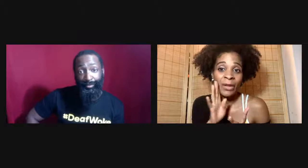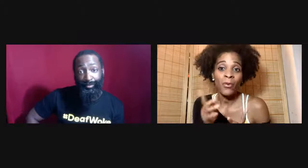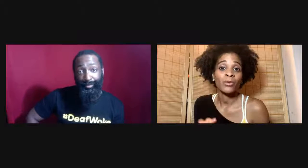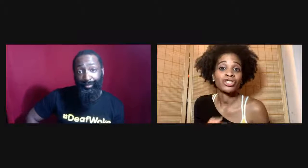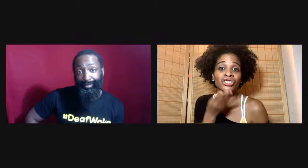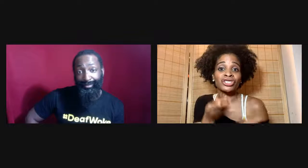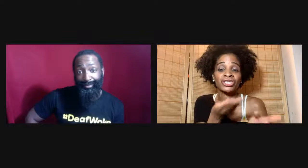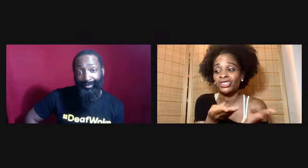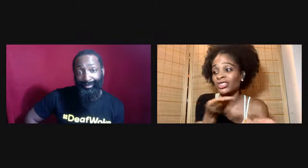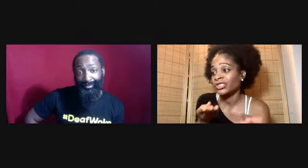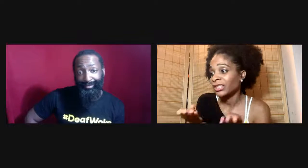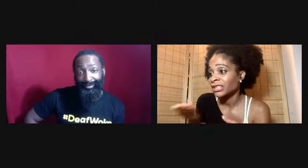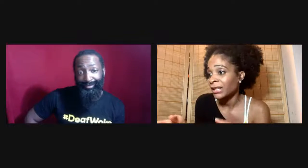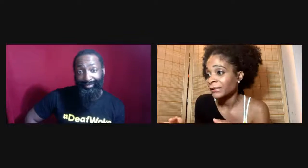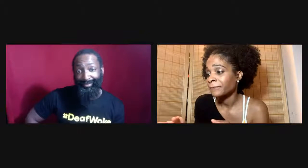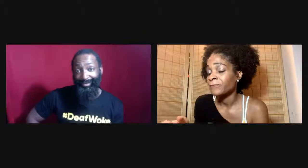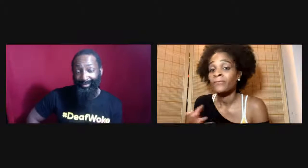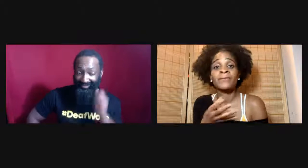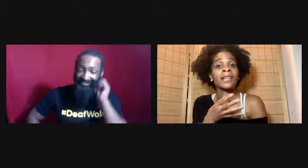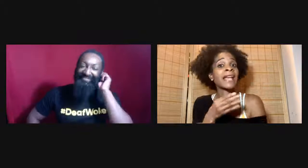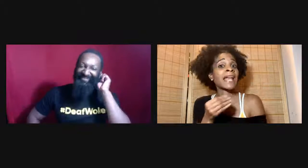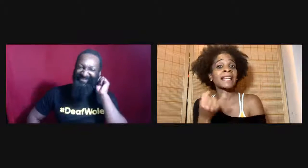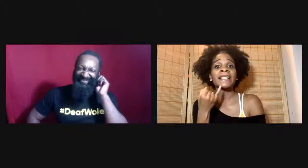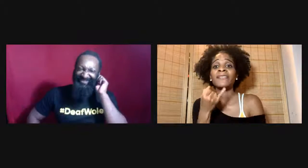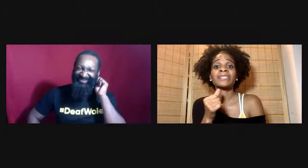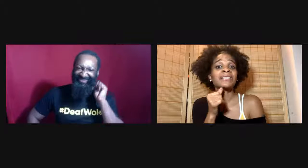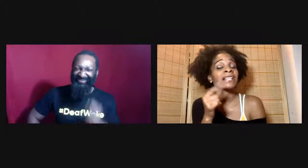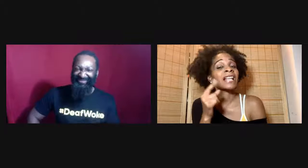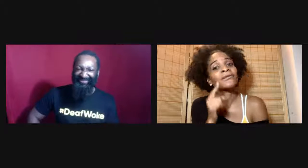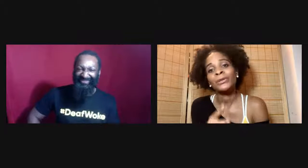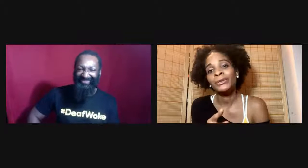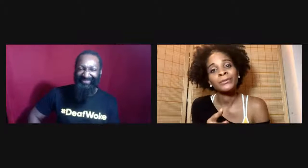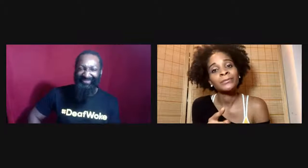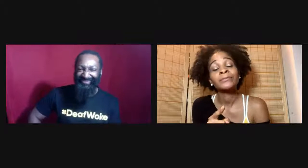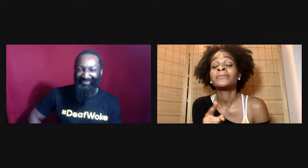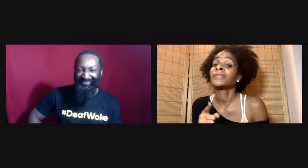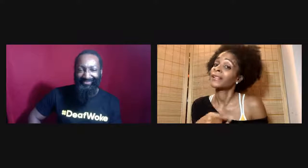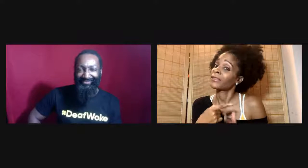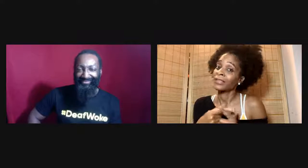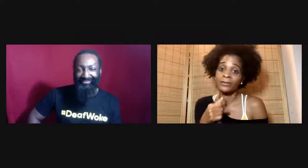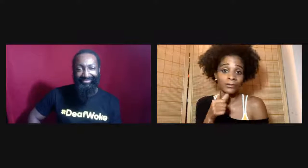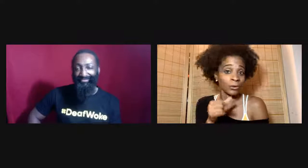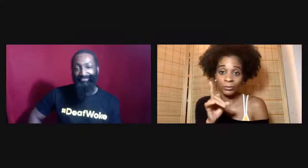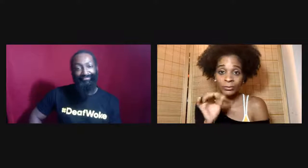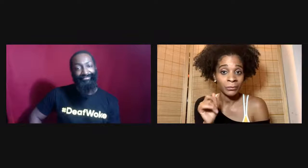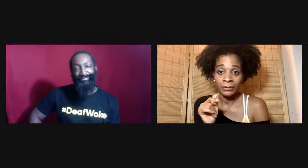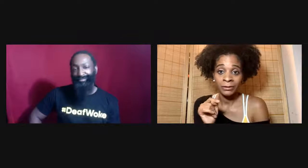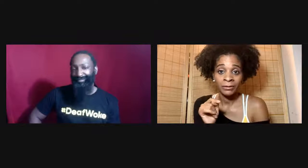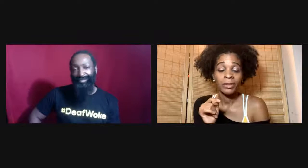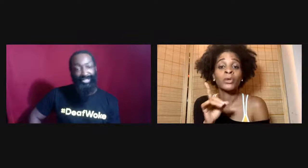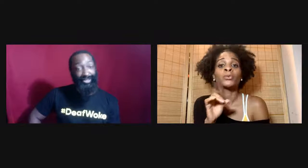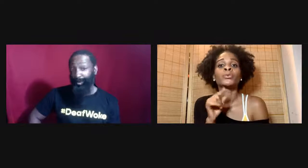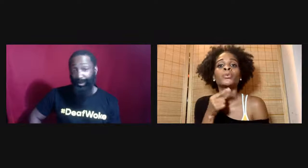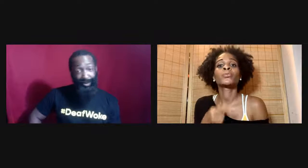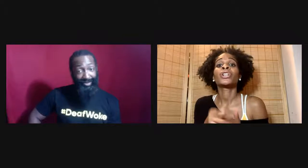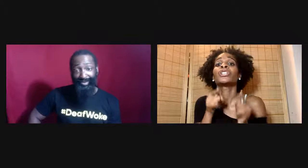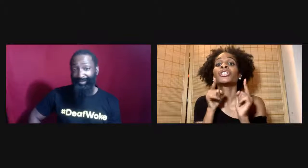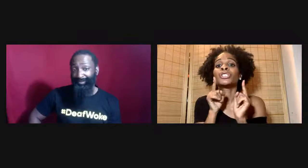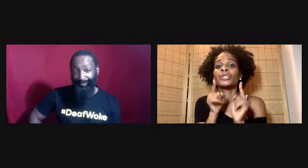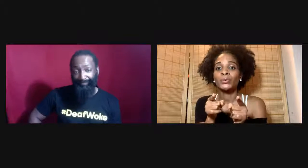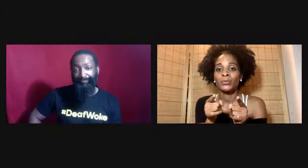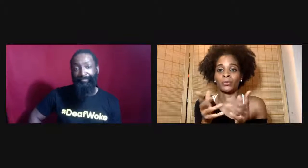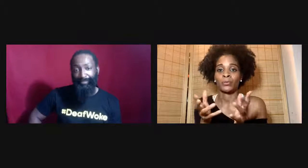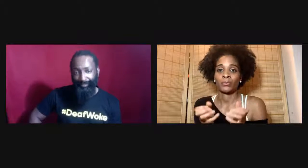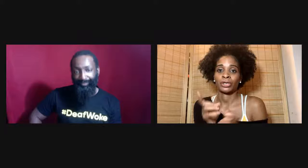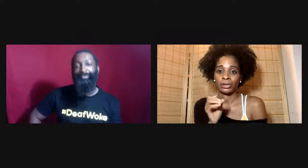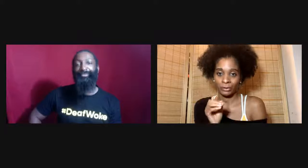down. Because people will always put their suggestions out there. And if it's not